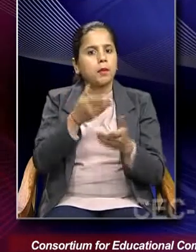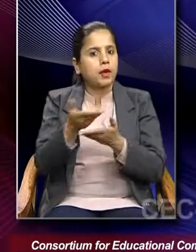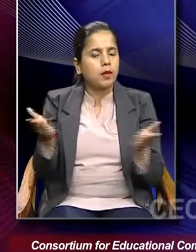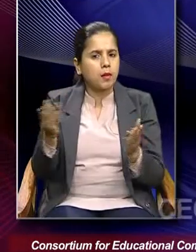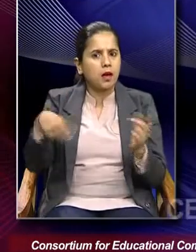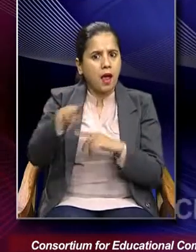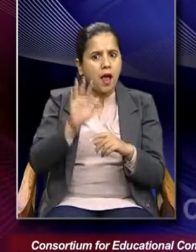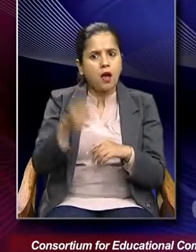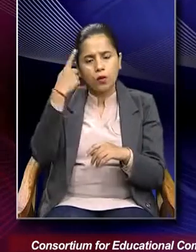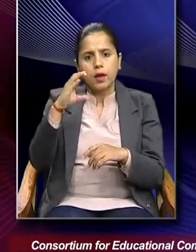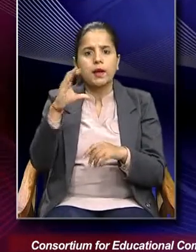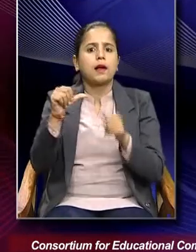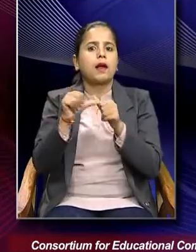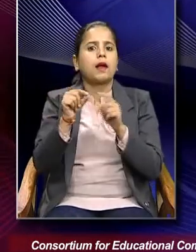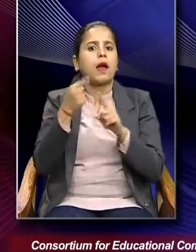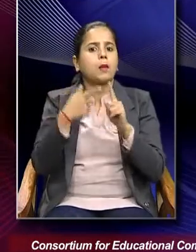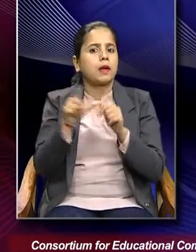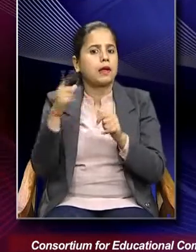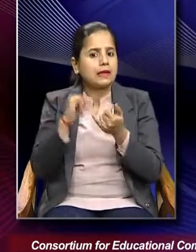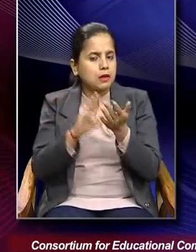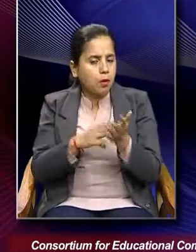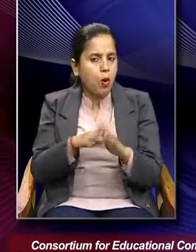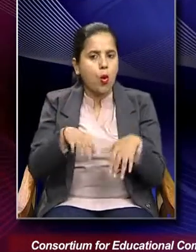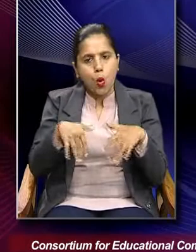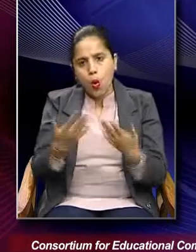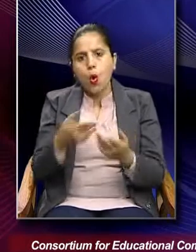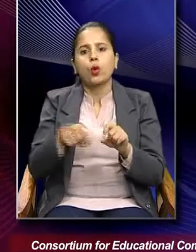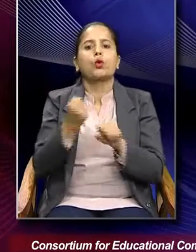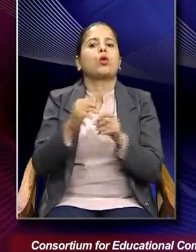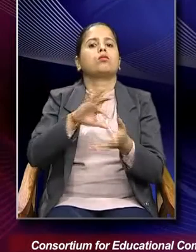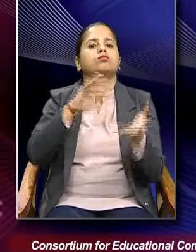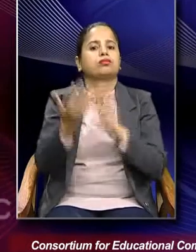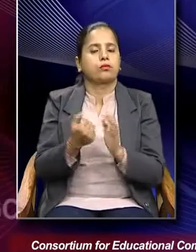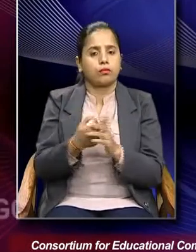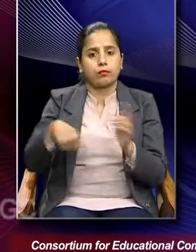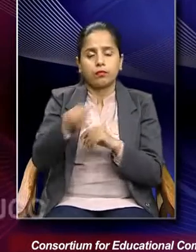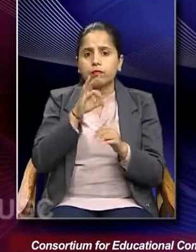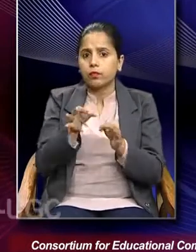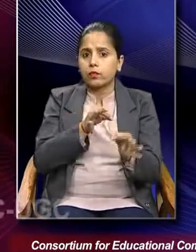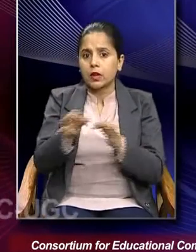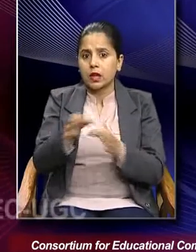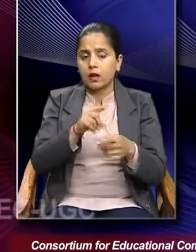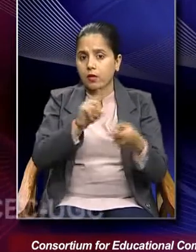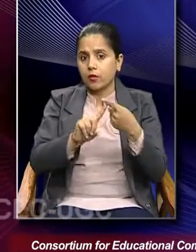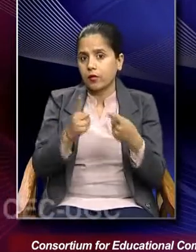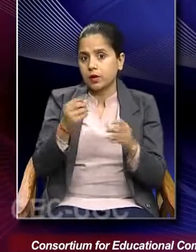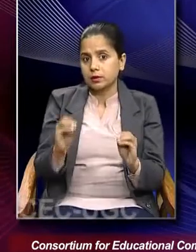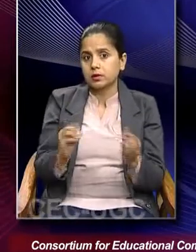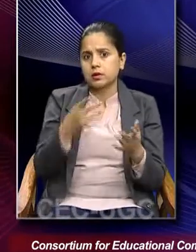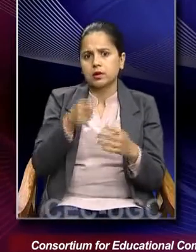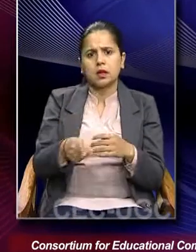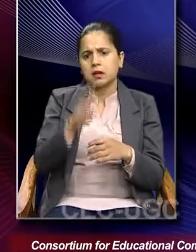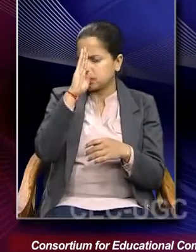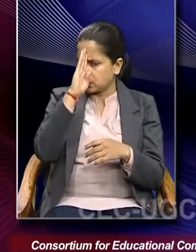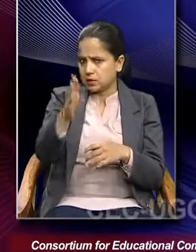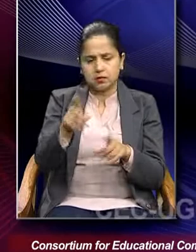betting for capitalism and globalization. Prebisch's initial explanation for the phenomenon was very